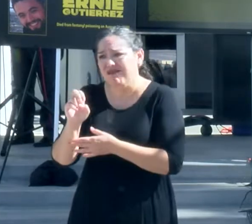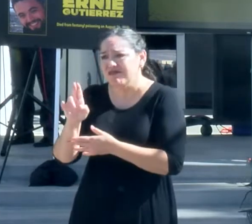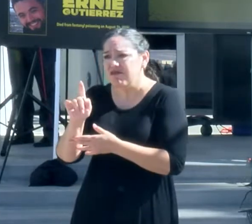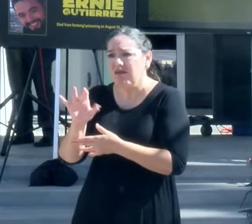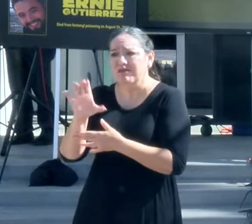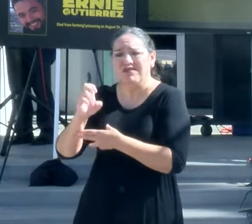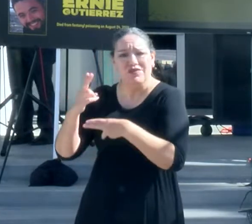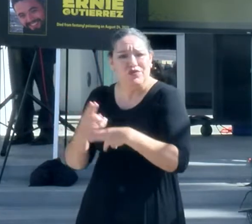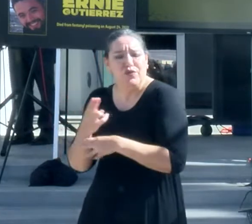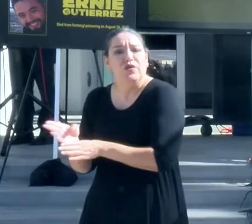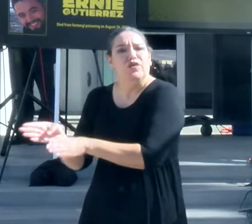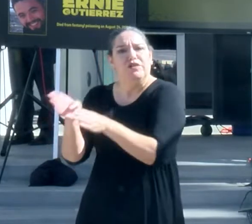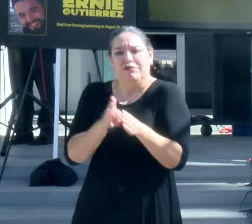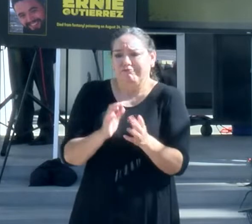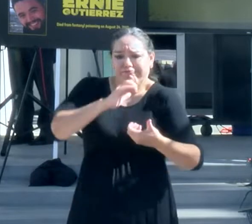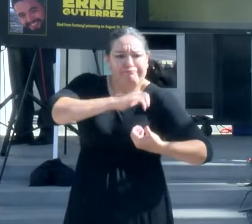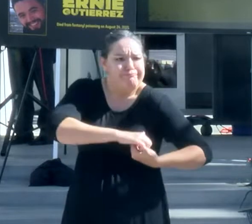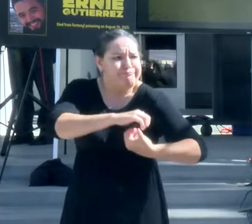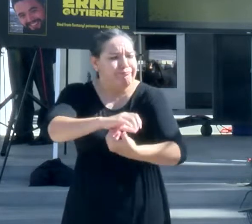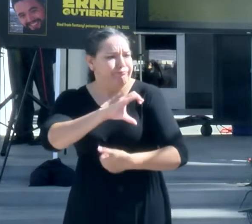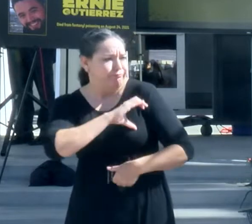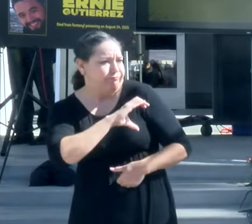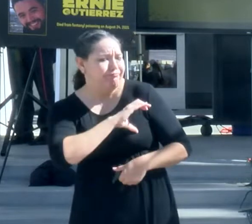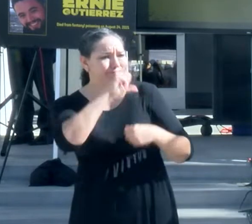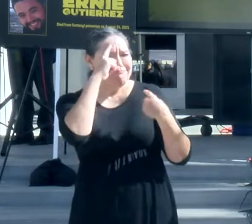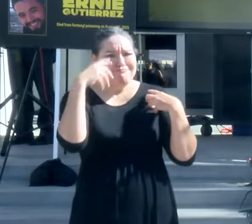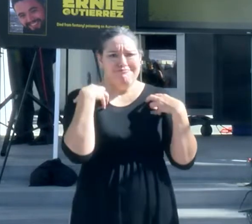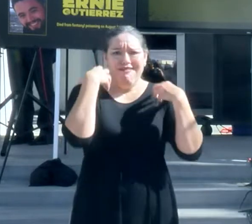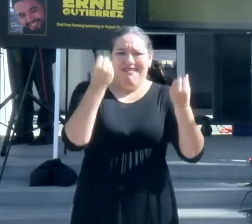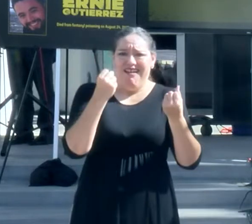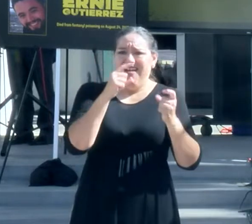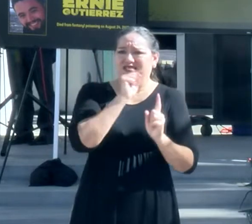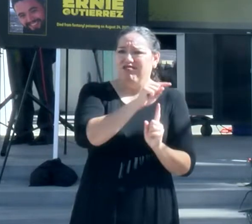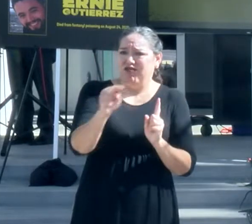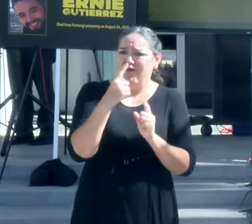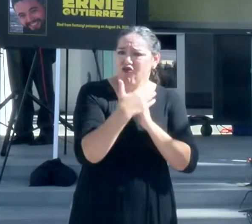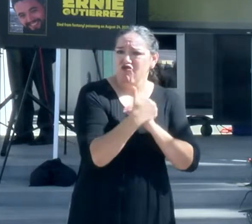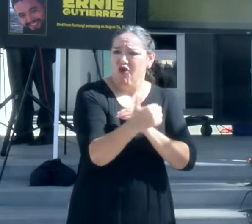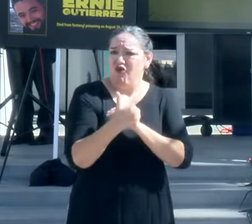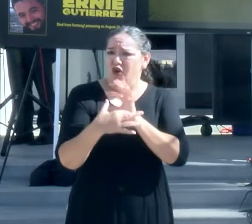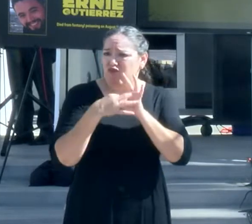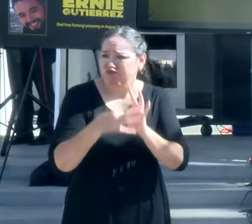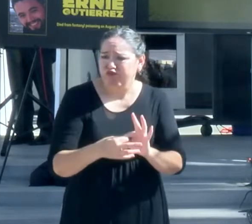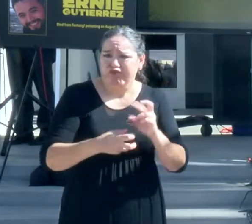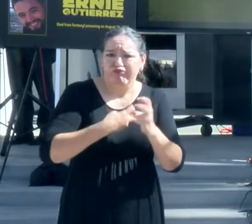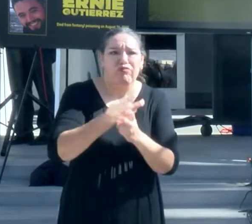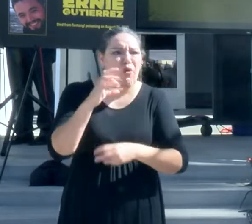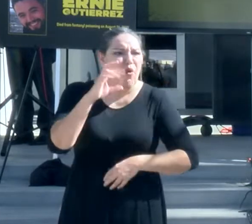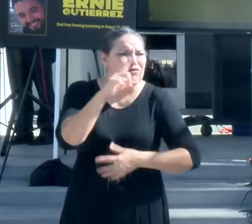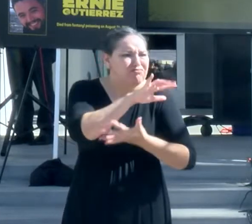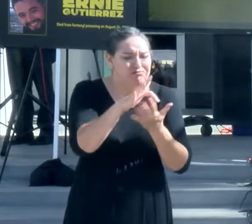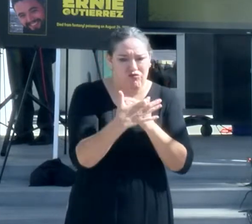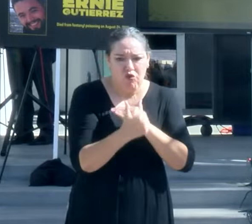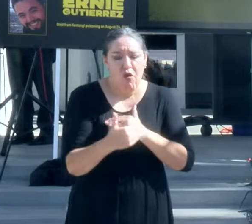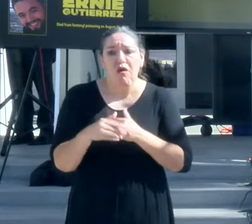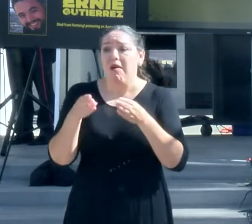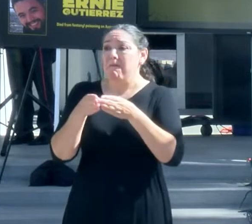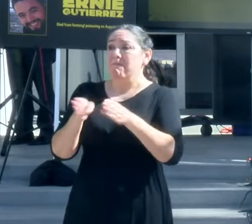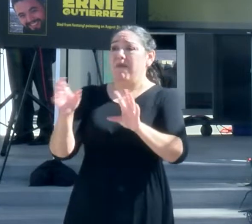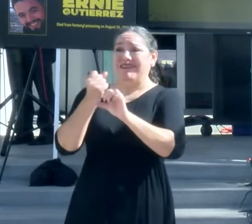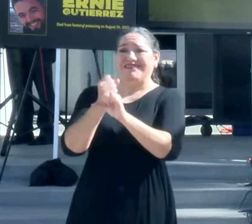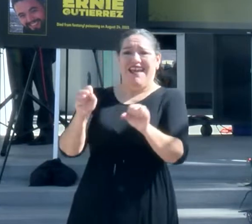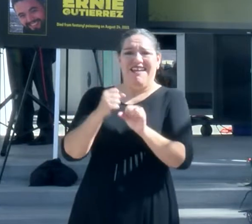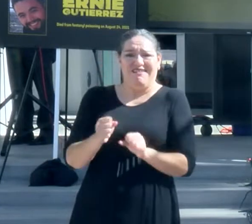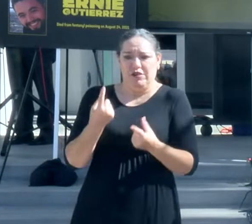as partners with law enforcement teams and mental health and overdose calls. The public safety team is doing seizures